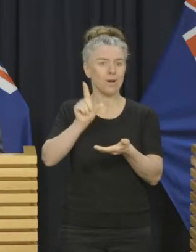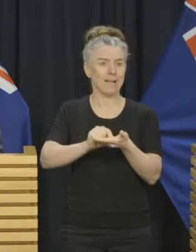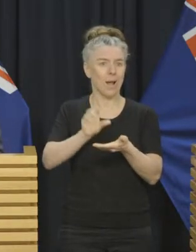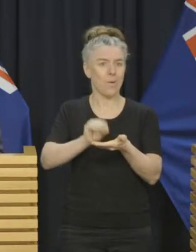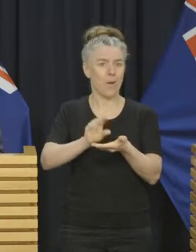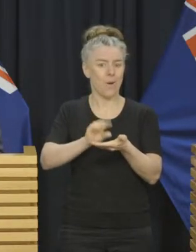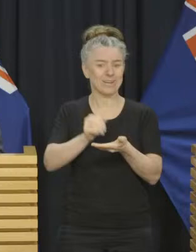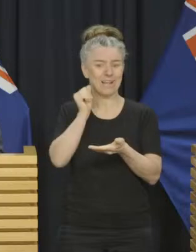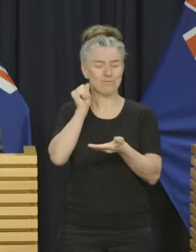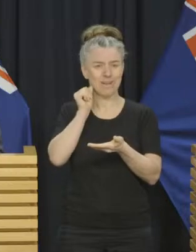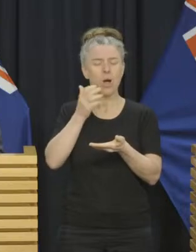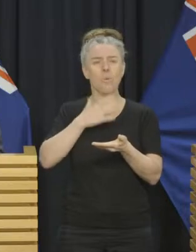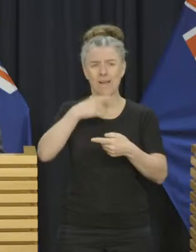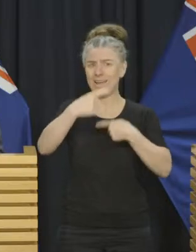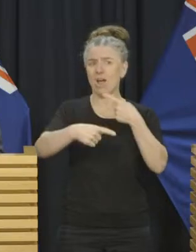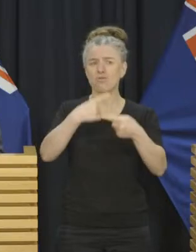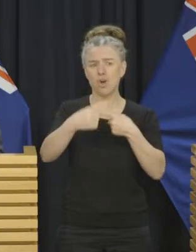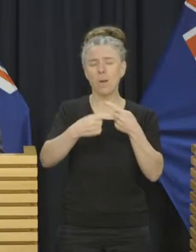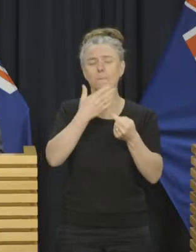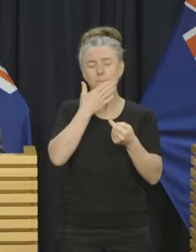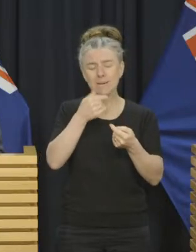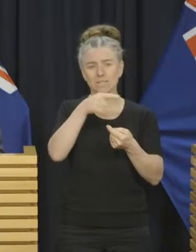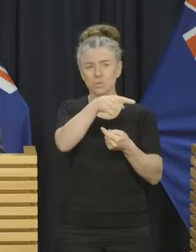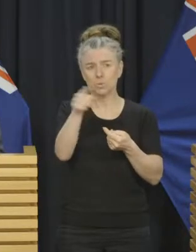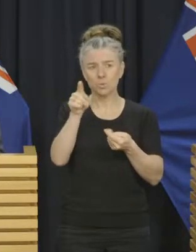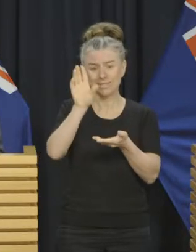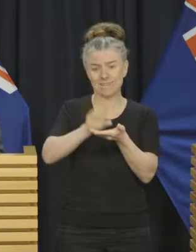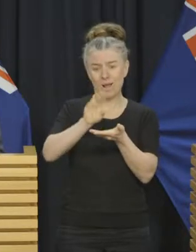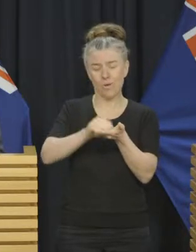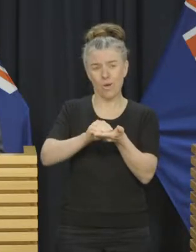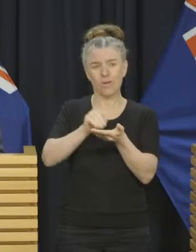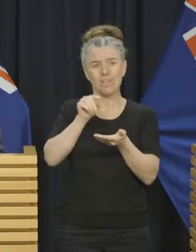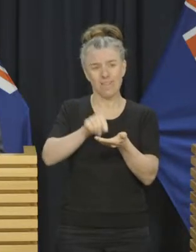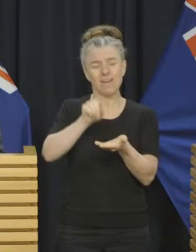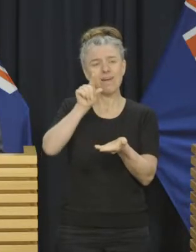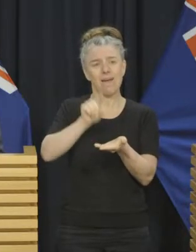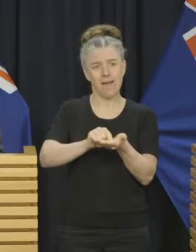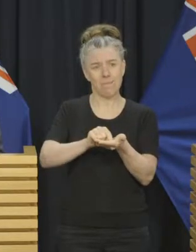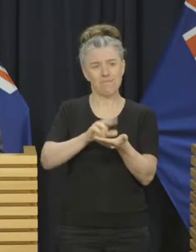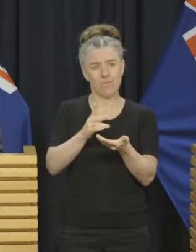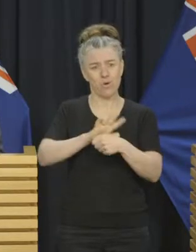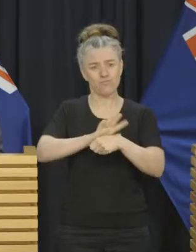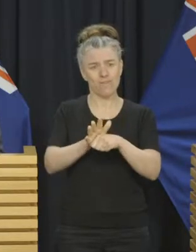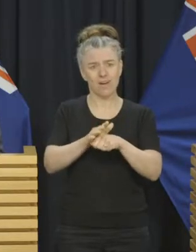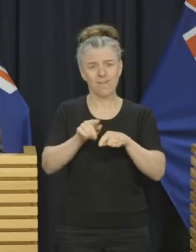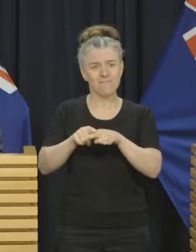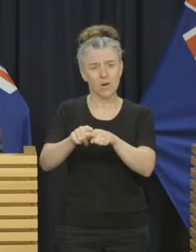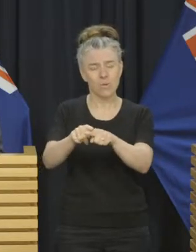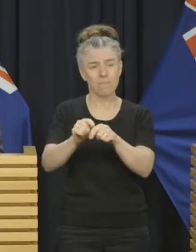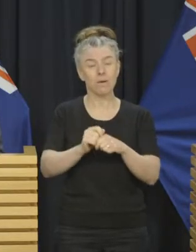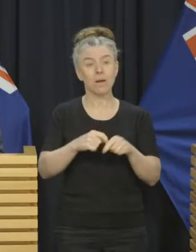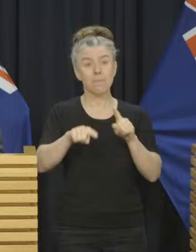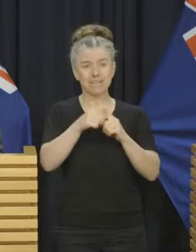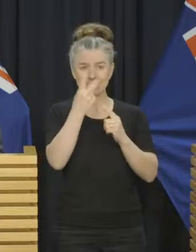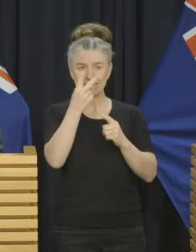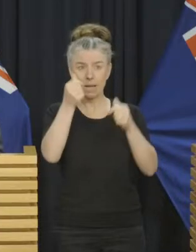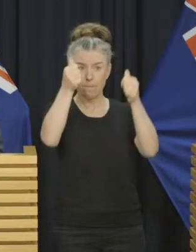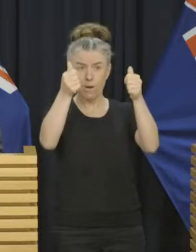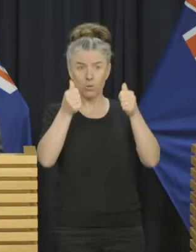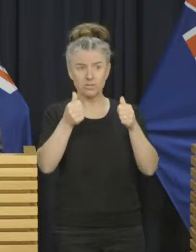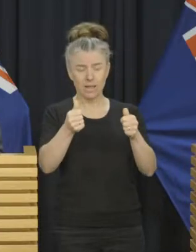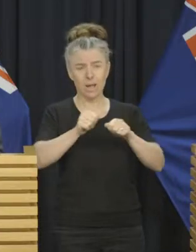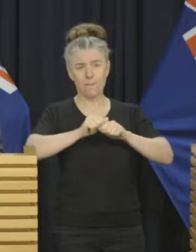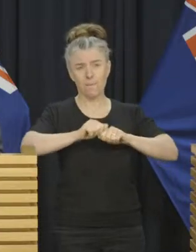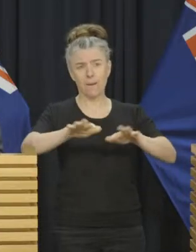It'd be good to see that continue. The number of QR codes on display is also continually increasing, up to